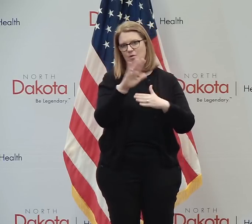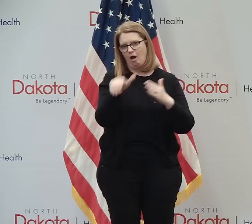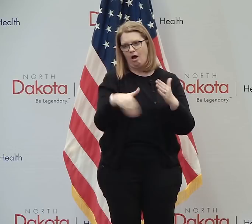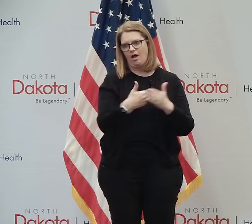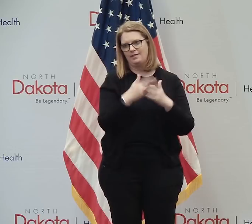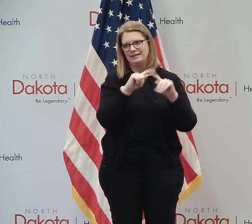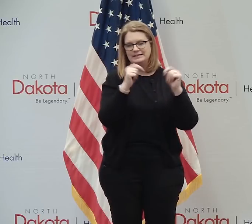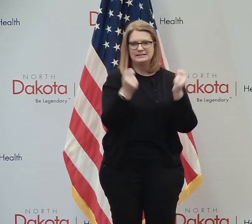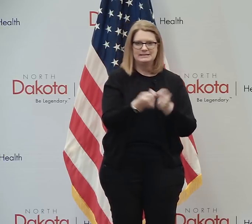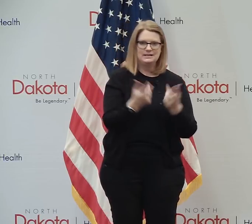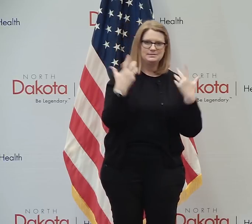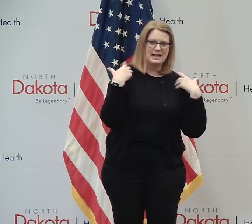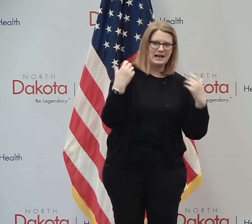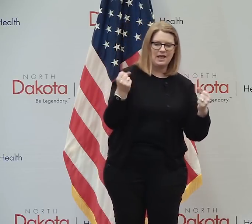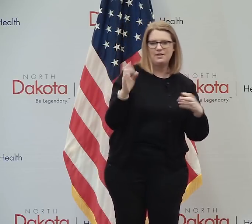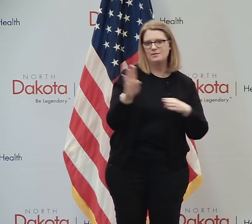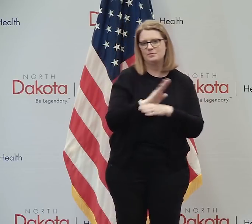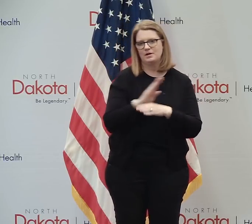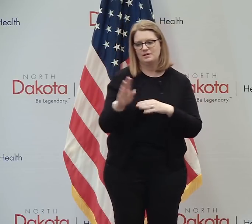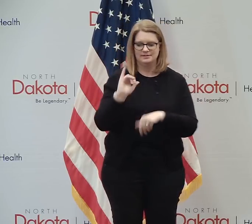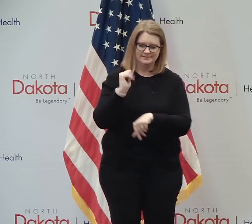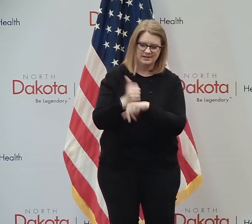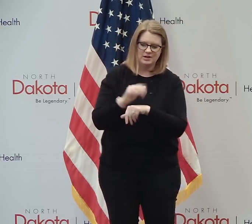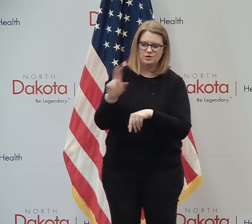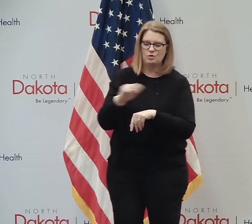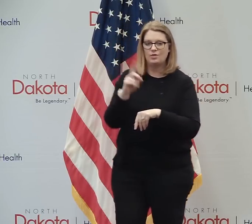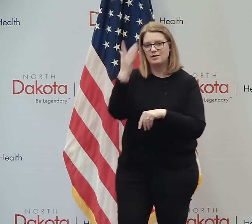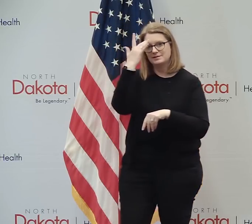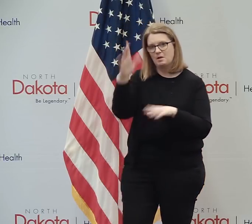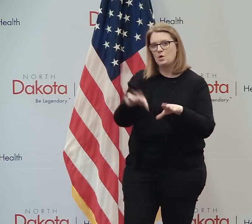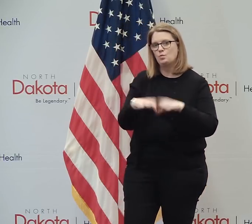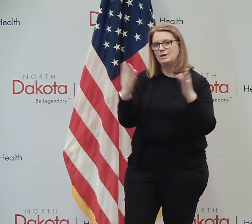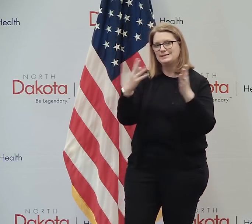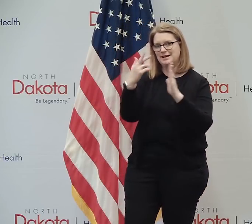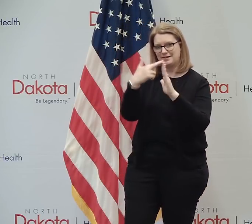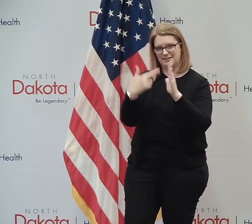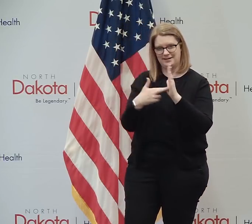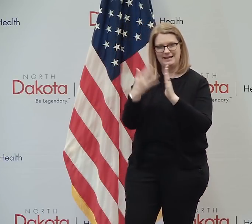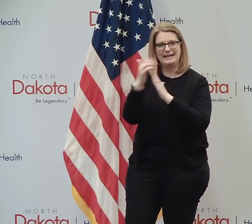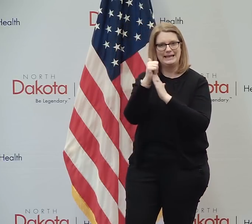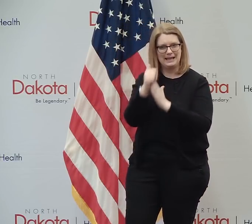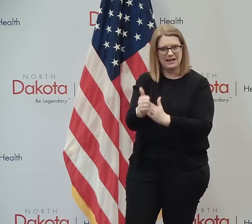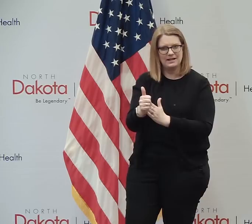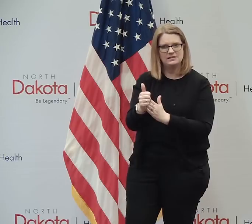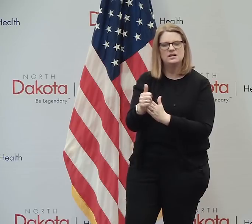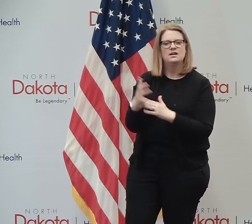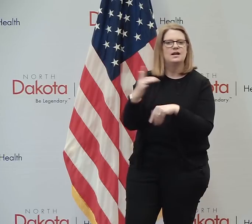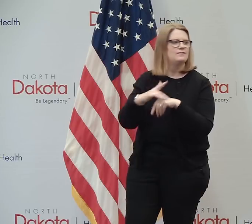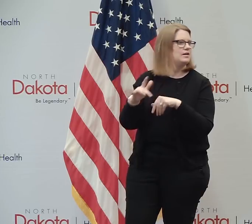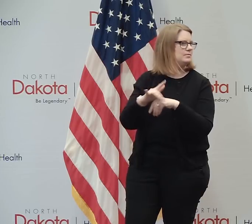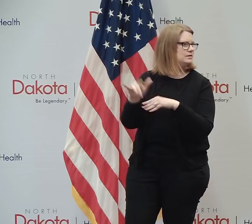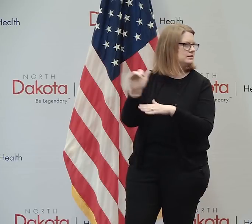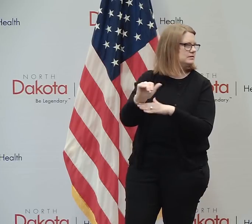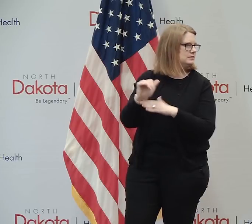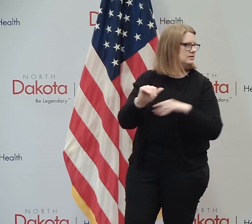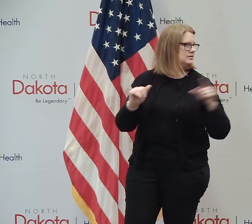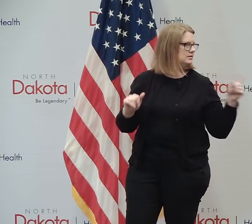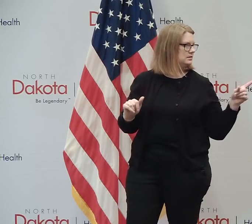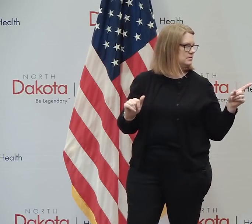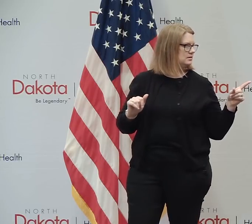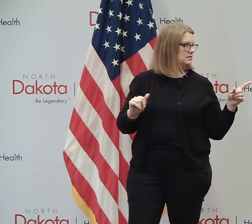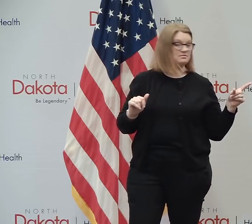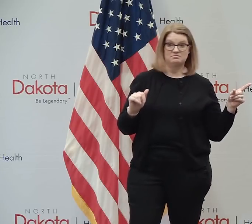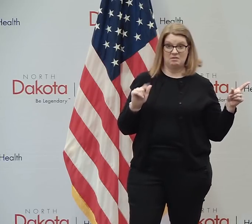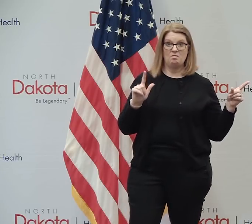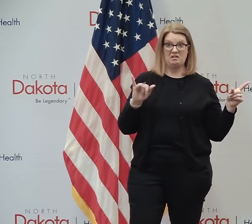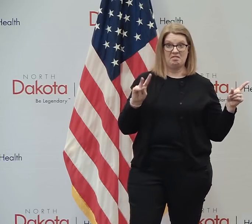teams in health and commerce that worked on the new North Dakota Smart Restart guidelines. They'll be available later tonight. They're up